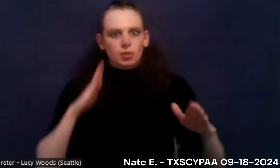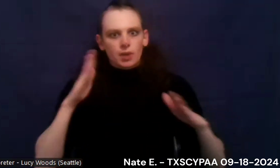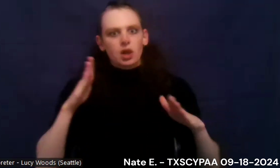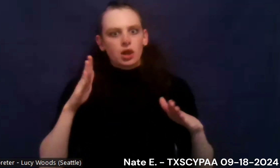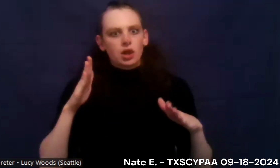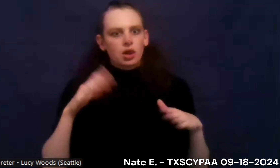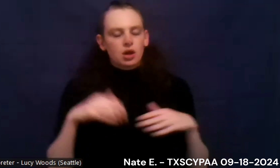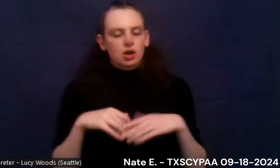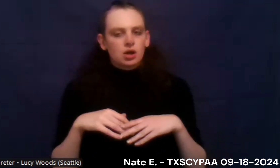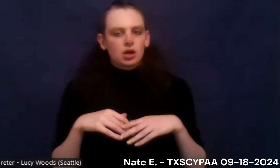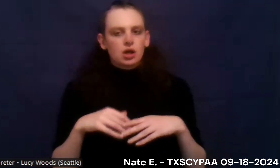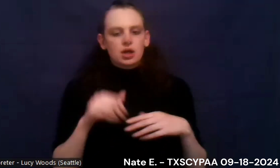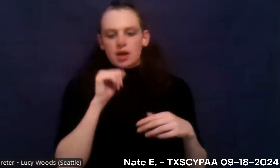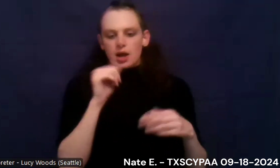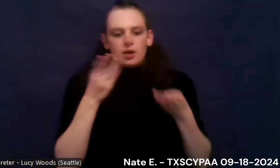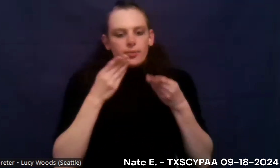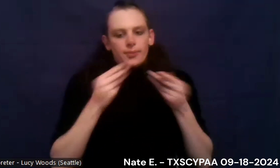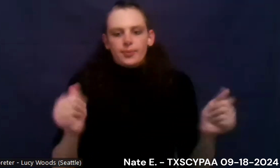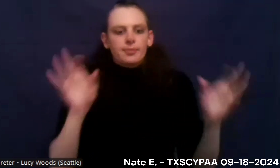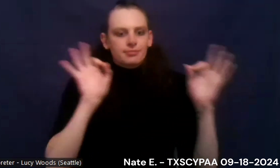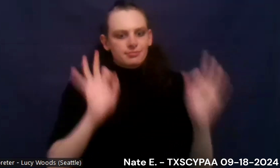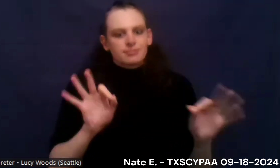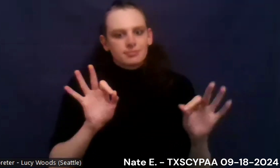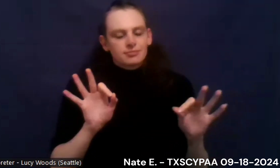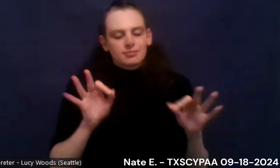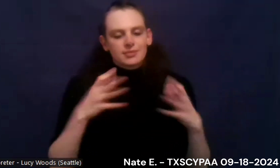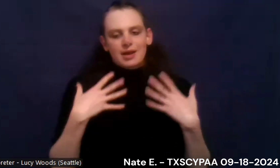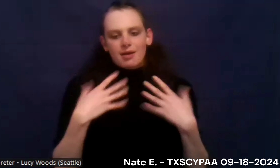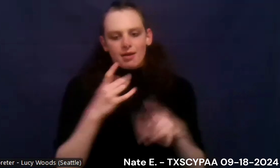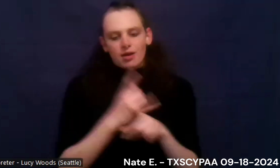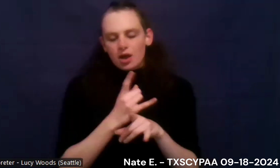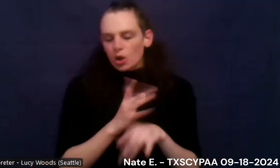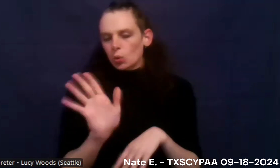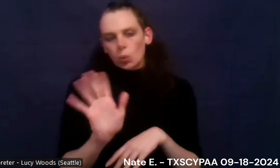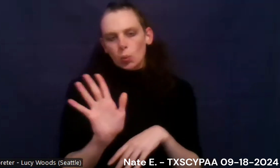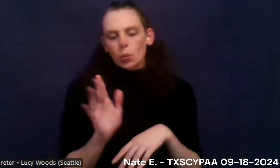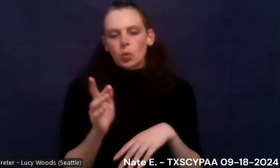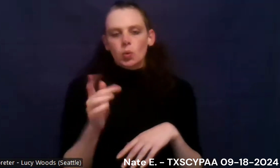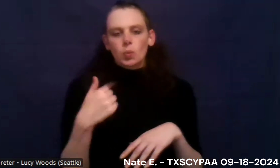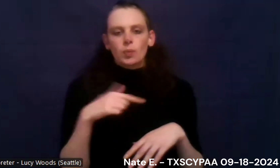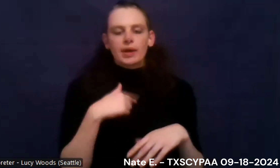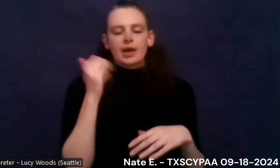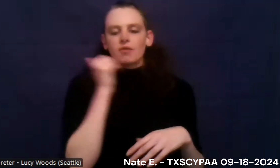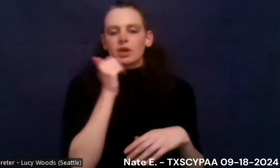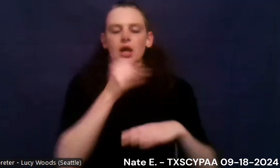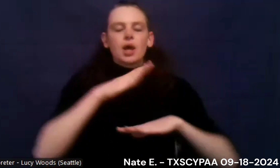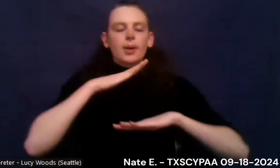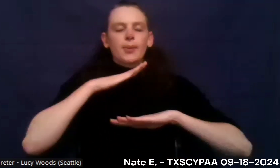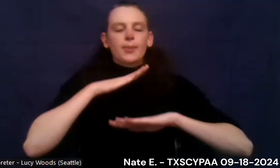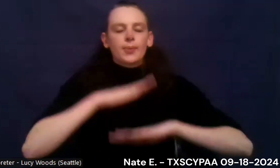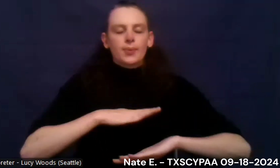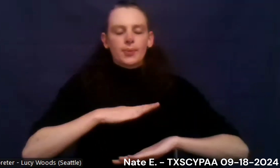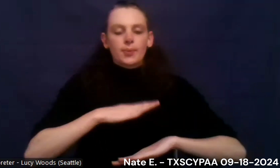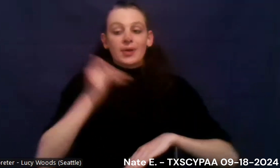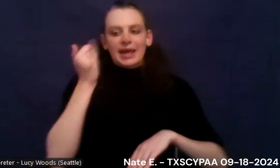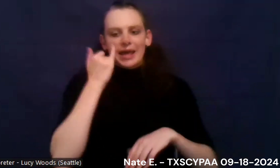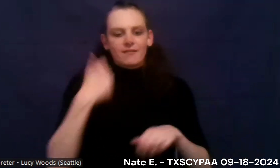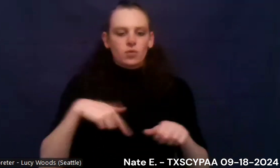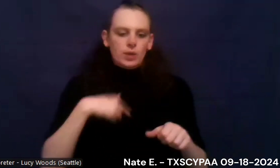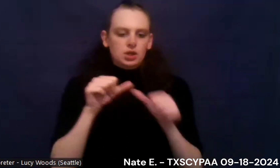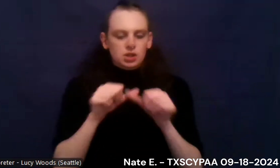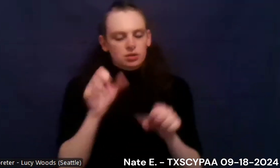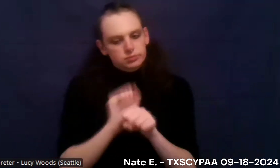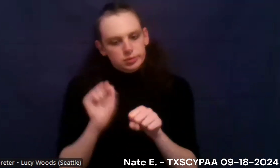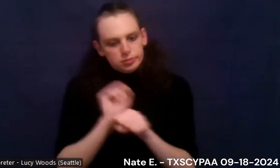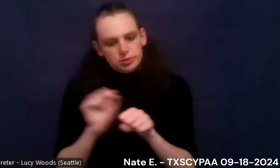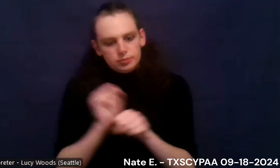are not cured of alcoholism. What we really have is a daily reprieve contingent on the maintenance of our spiritual condition. Every day is a day when we must